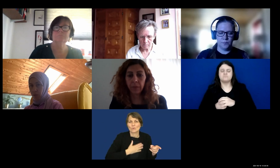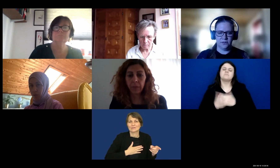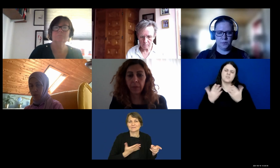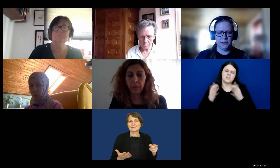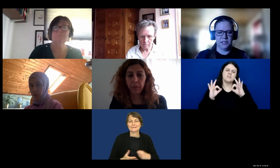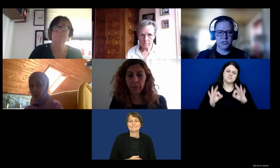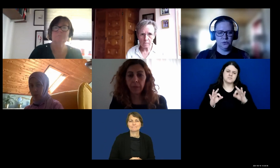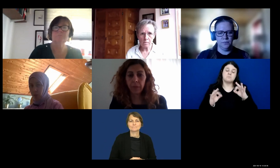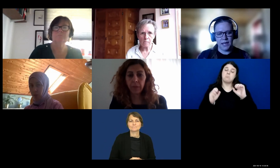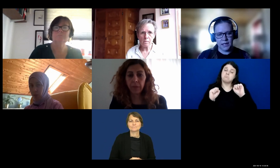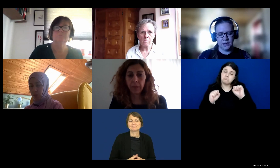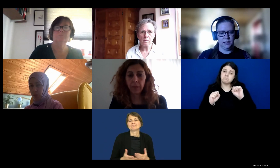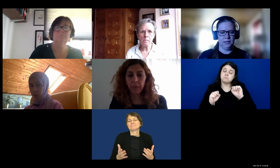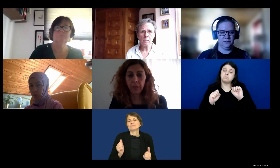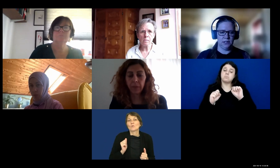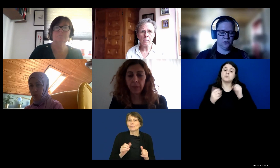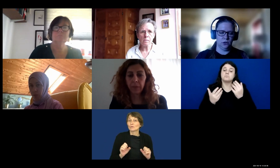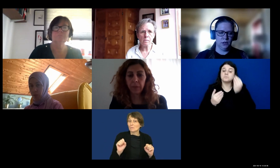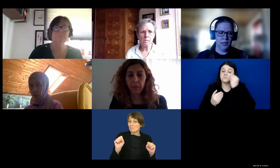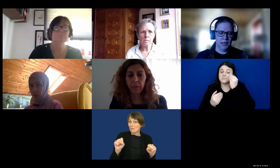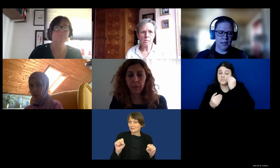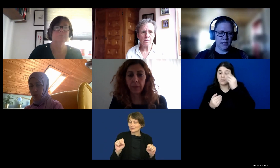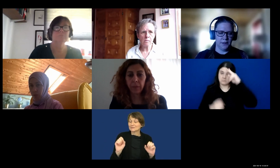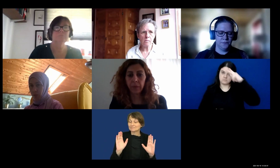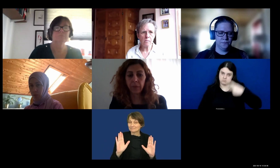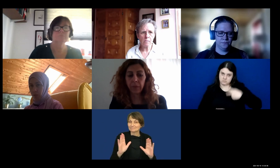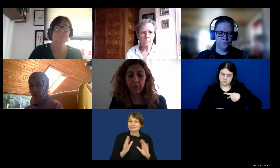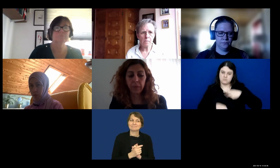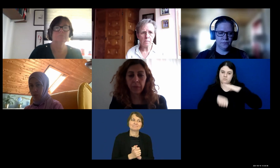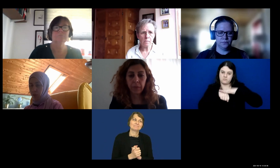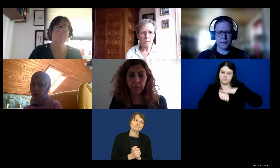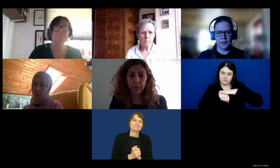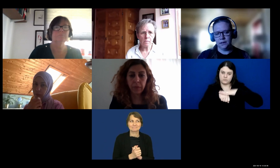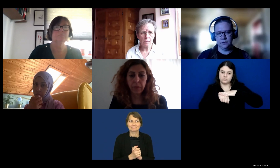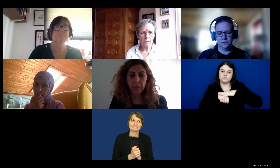is a possibility to make individual